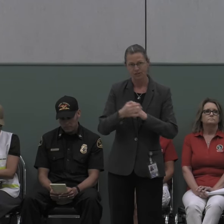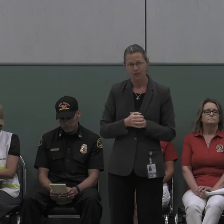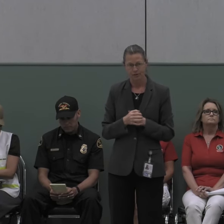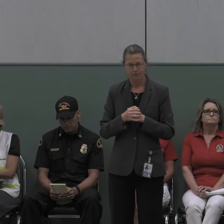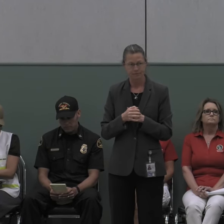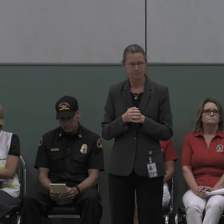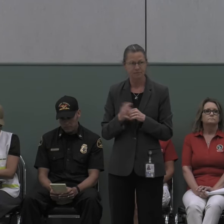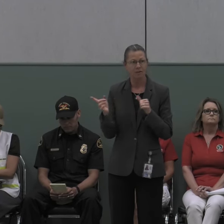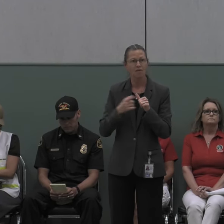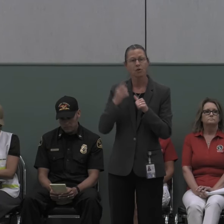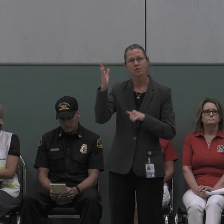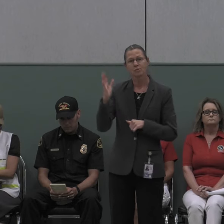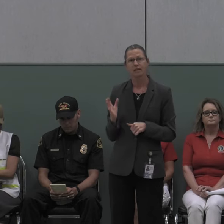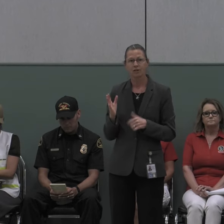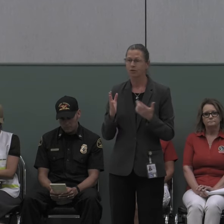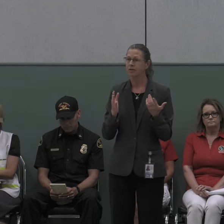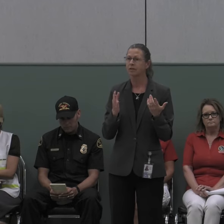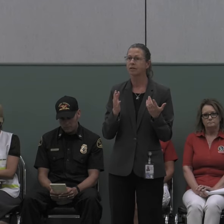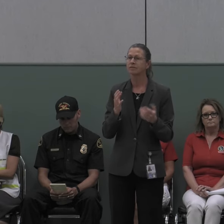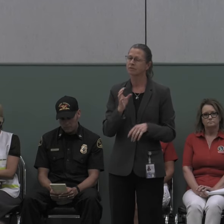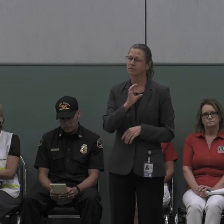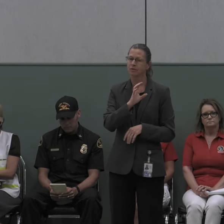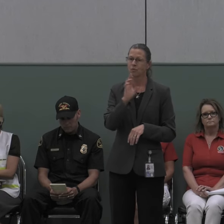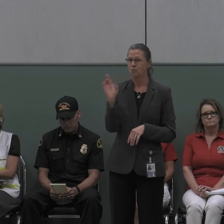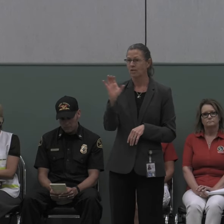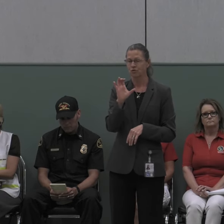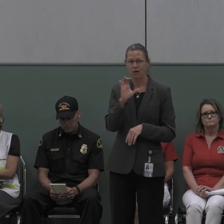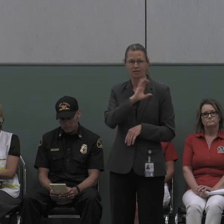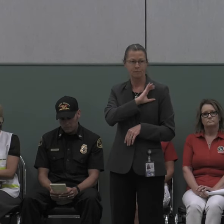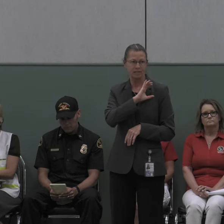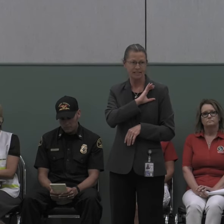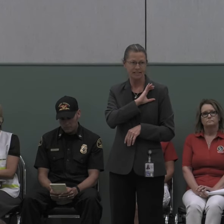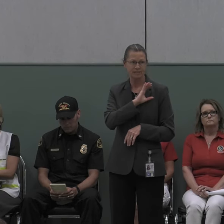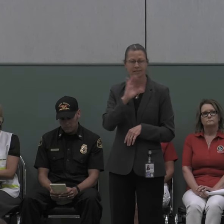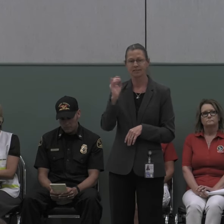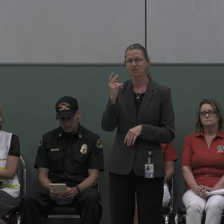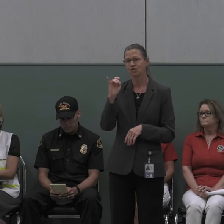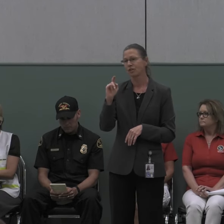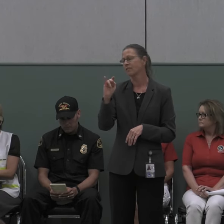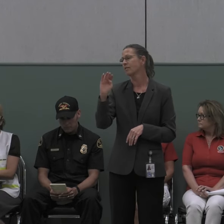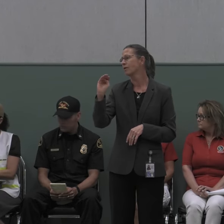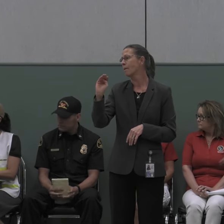to have come up is from the Ridgecrest Police Department, Chief Jed McLaughlin.